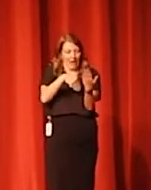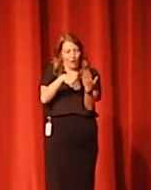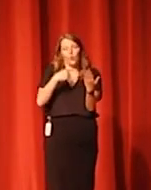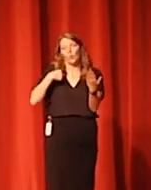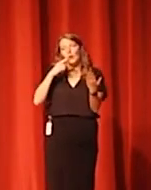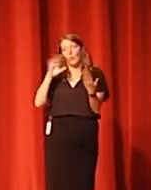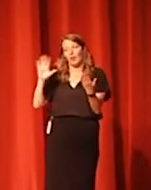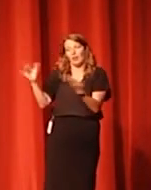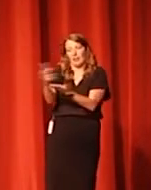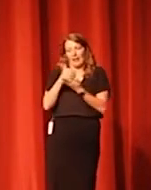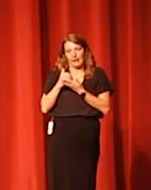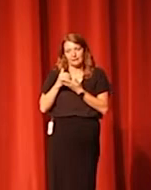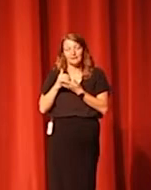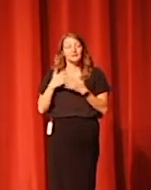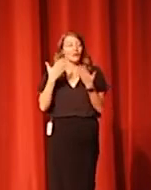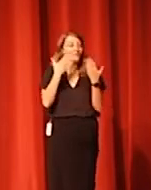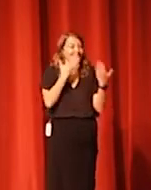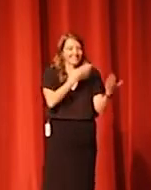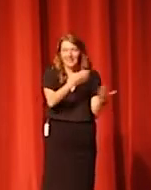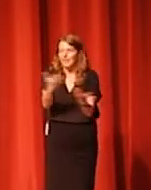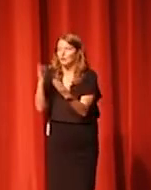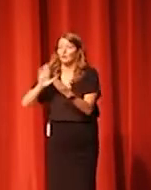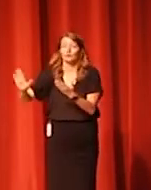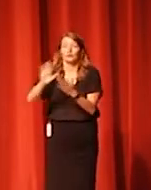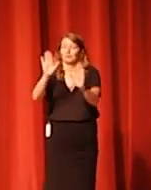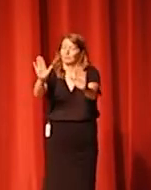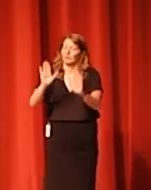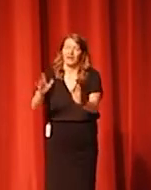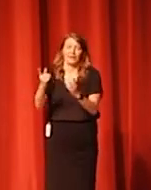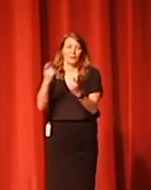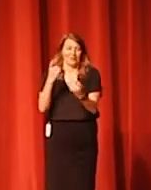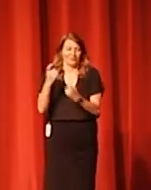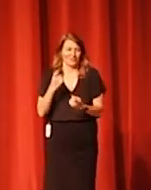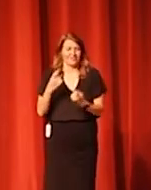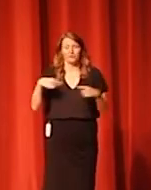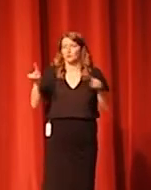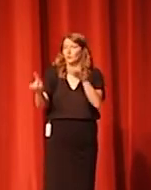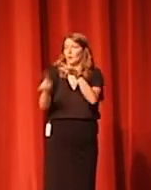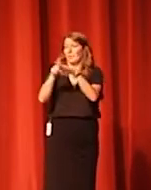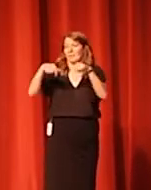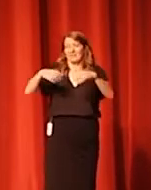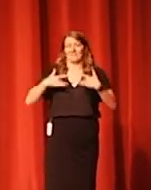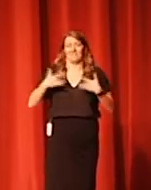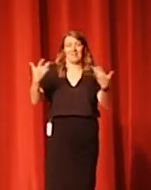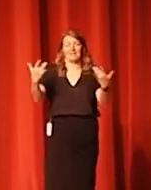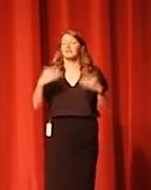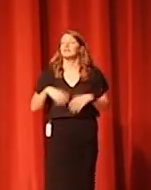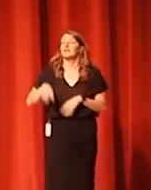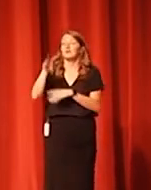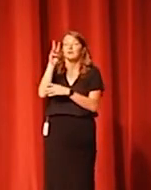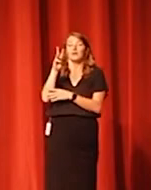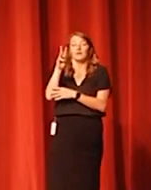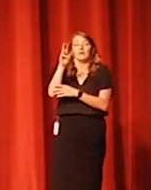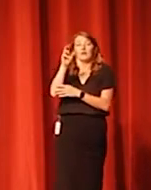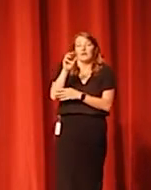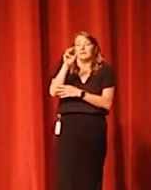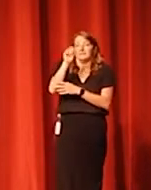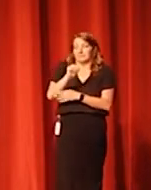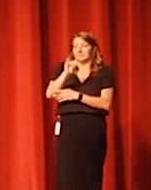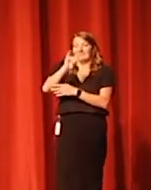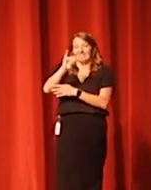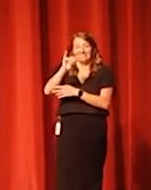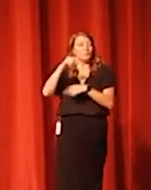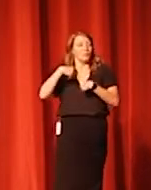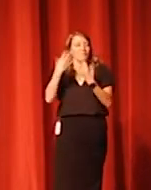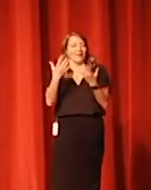out. Thank you all again for your great questions, for attending the event. The Wisconsin Alzheimer's Disease Research Center provides this